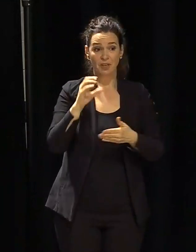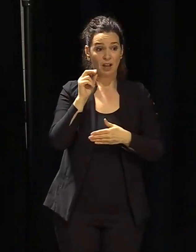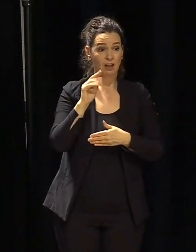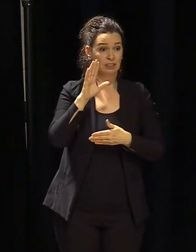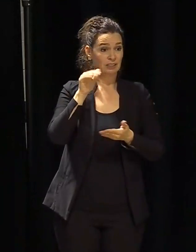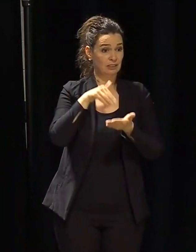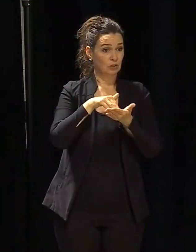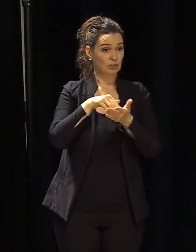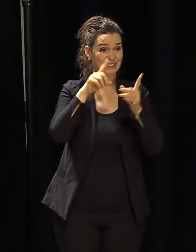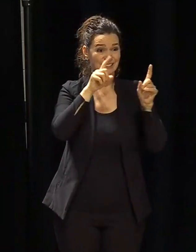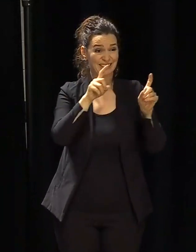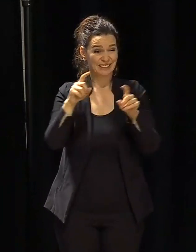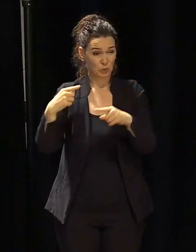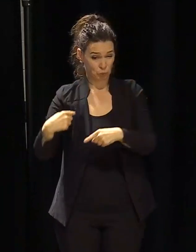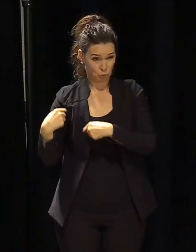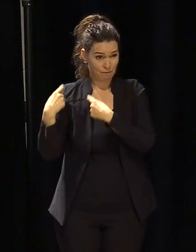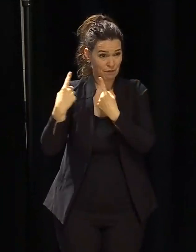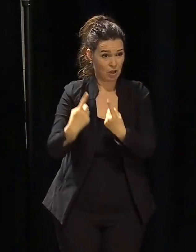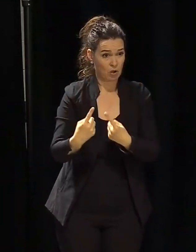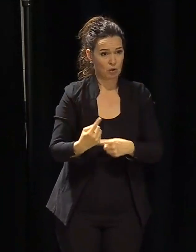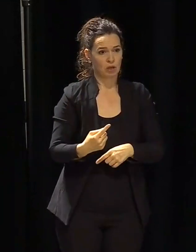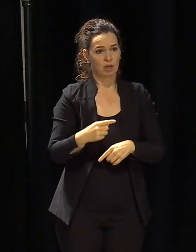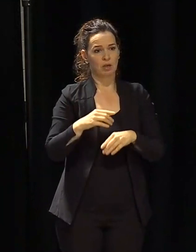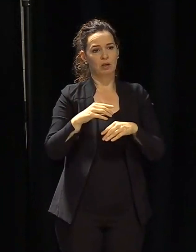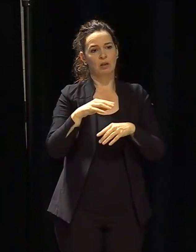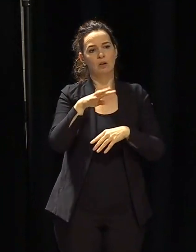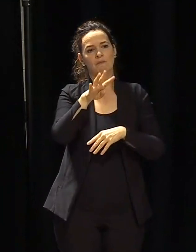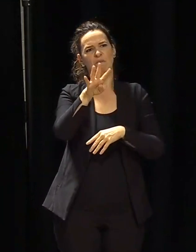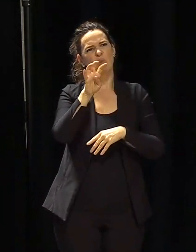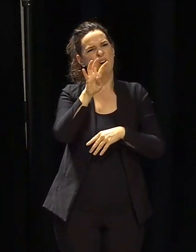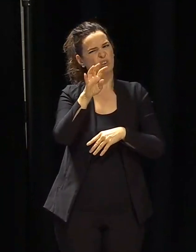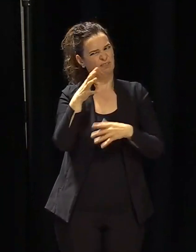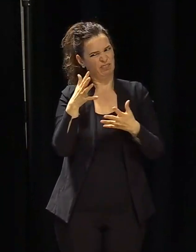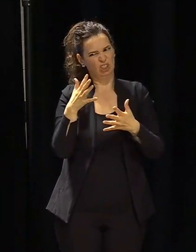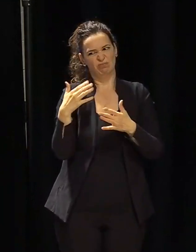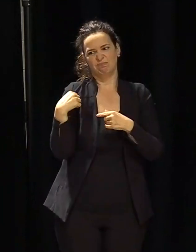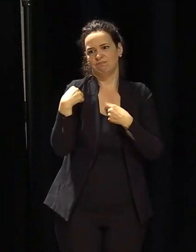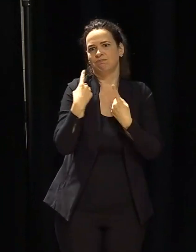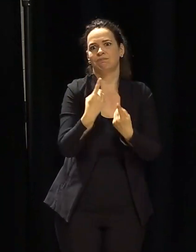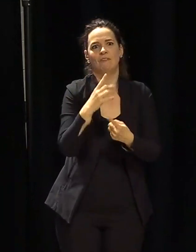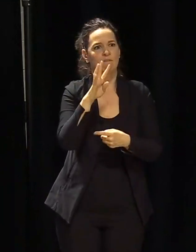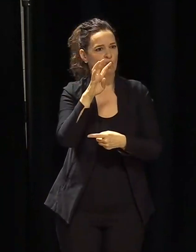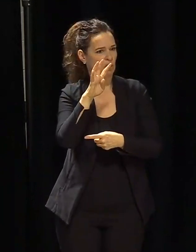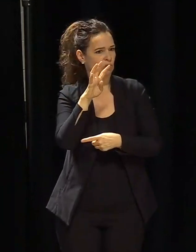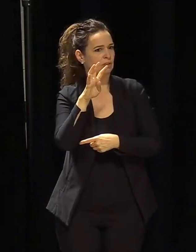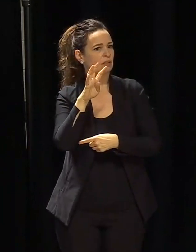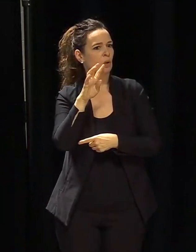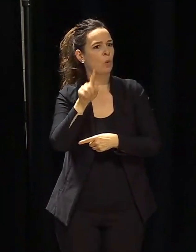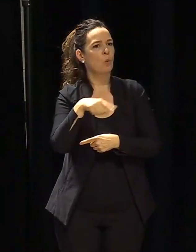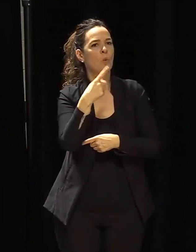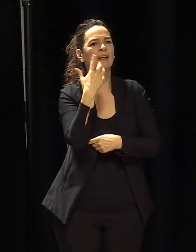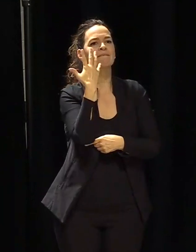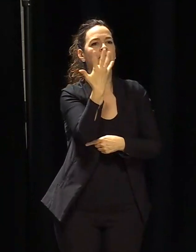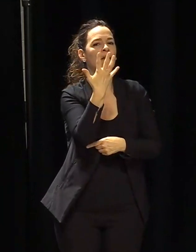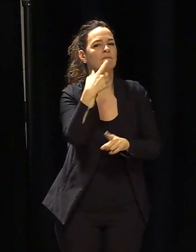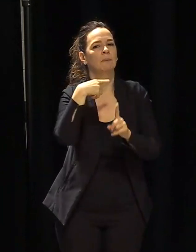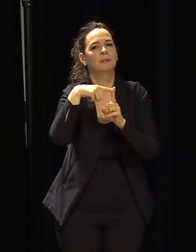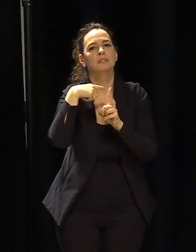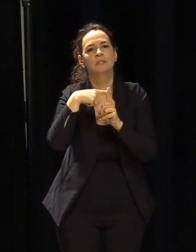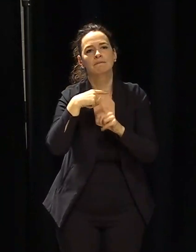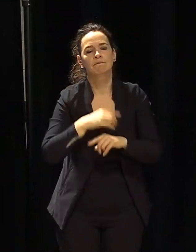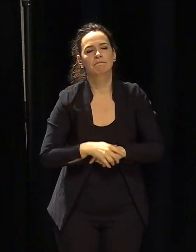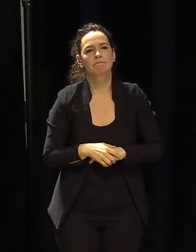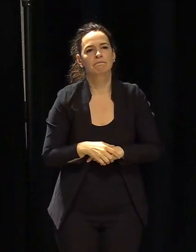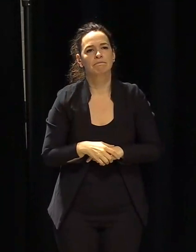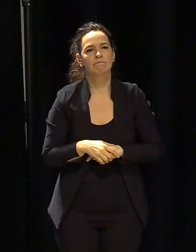to date, 407 tests, 5 positives. So we have 1,000